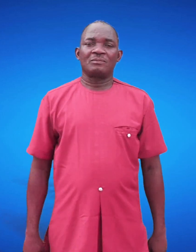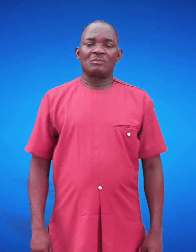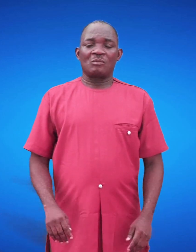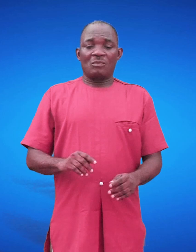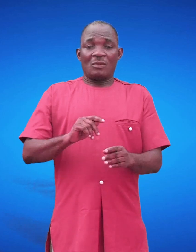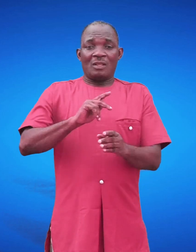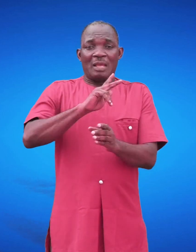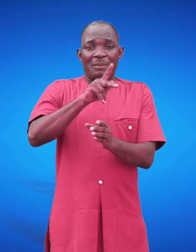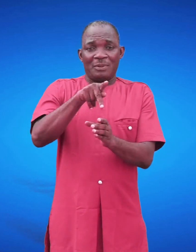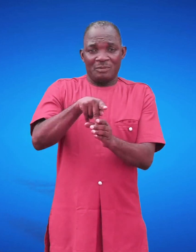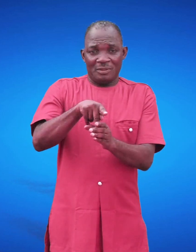Participation.